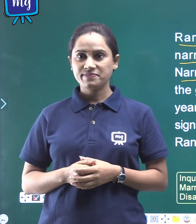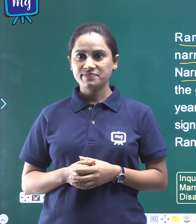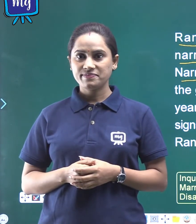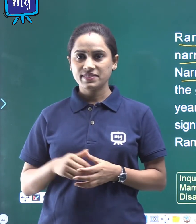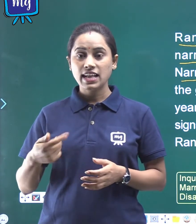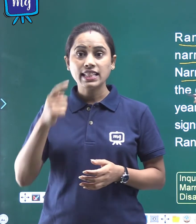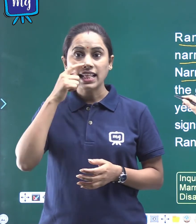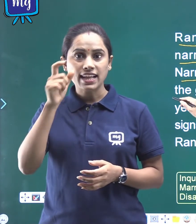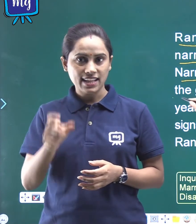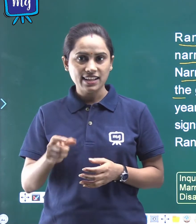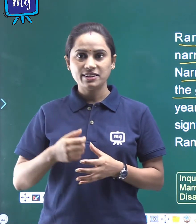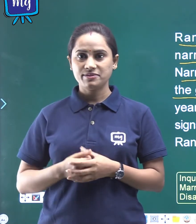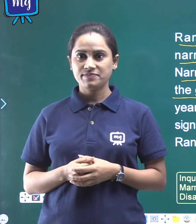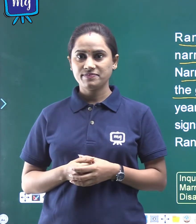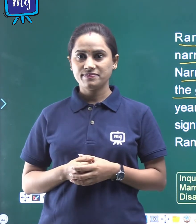that the girl